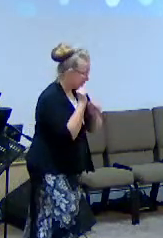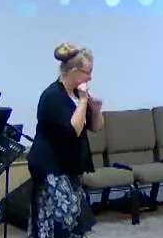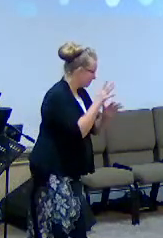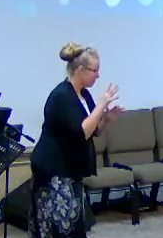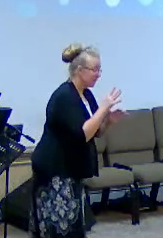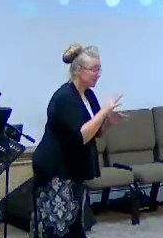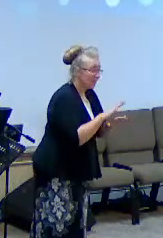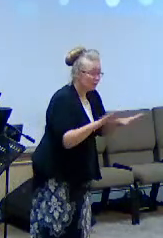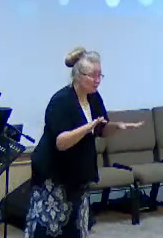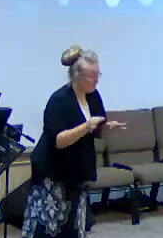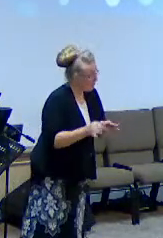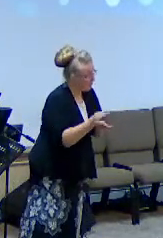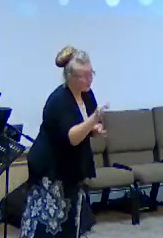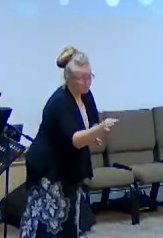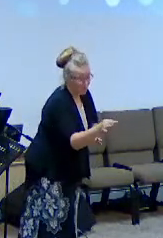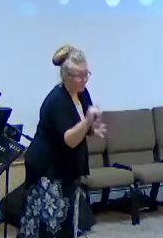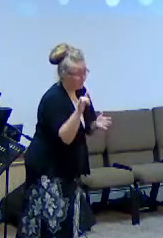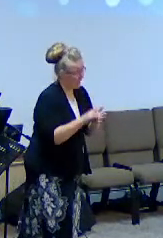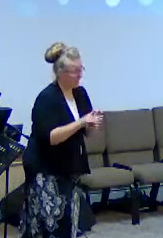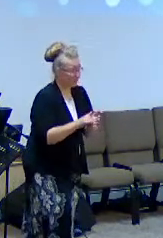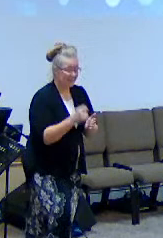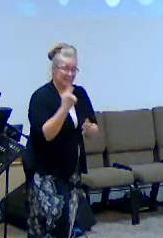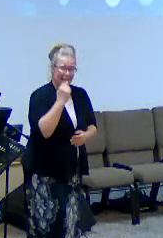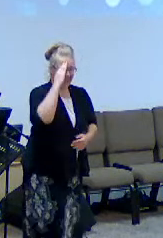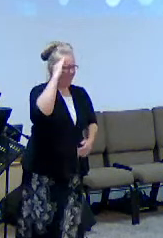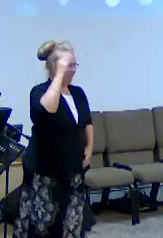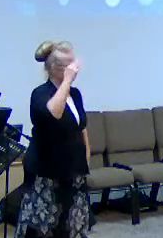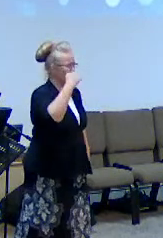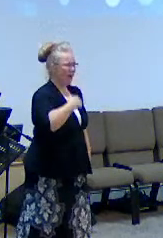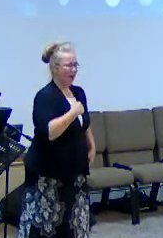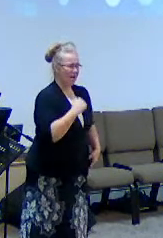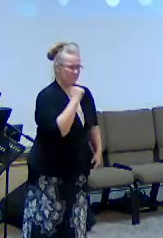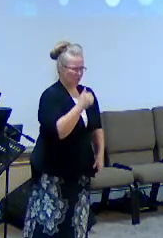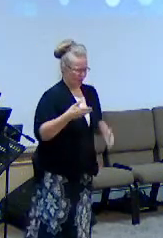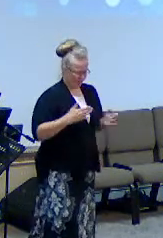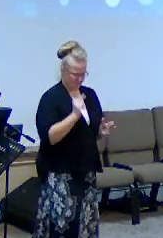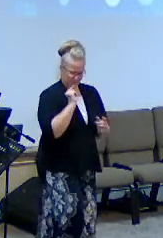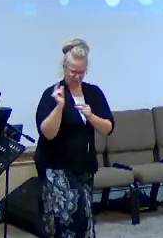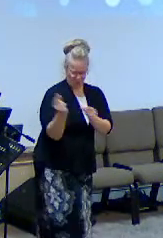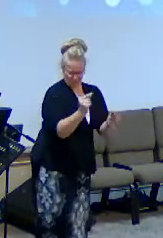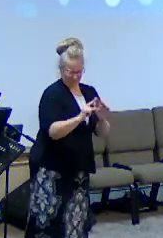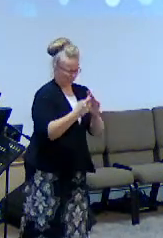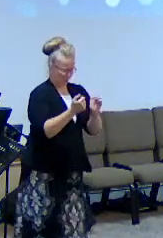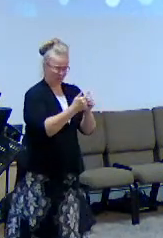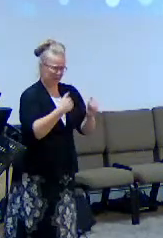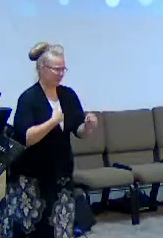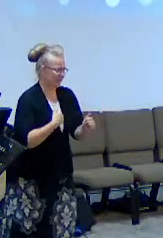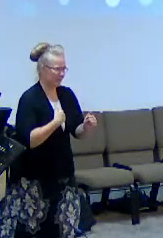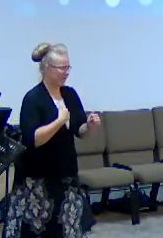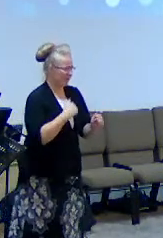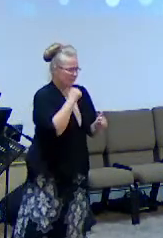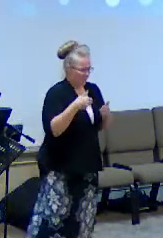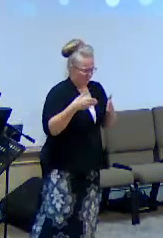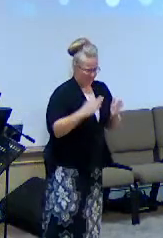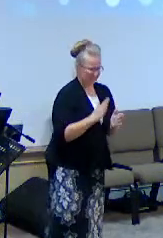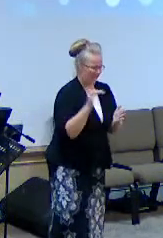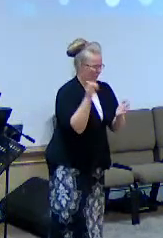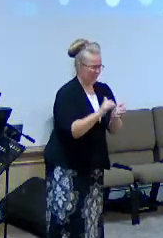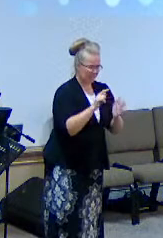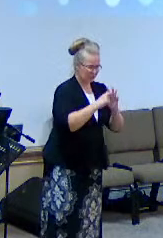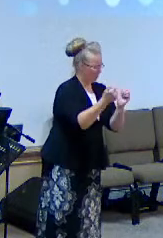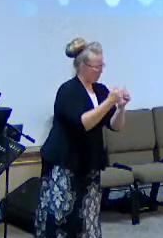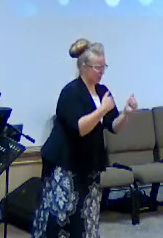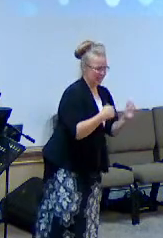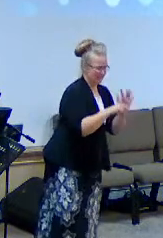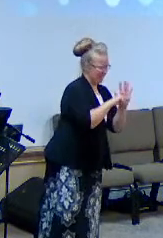Do not postpone it. Somebody, you just got to say, hey, amen, I'm not going to let gossip start with me. I'm not going to let discord start with me. I'm not going to let none of